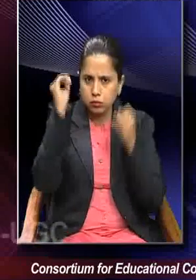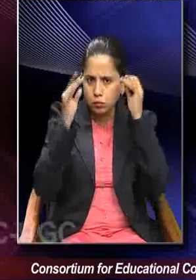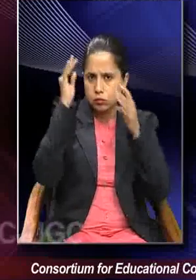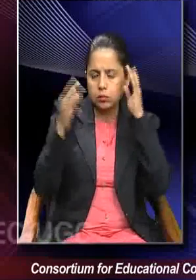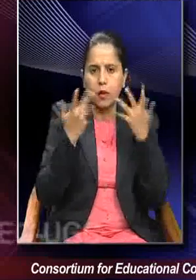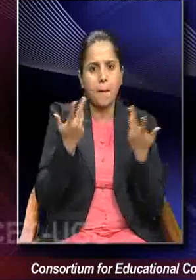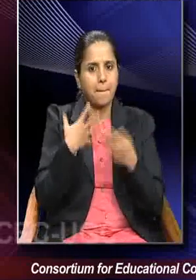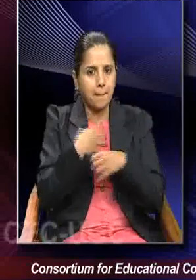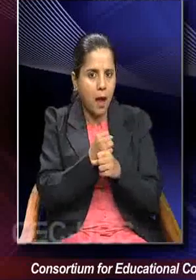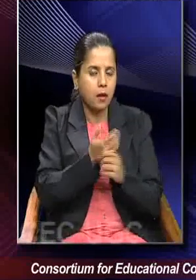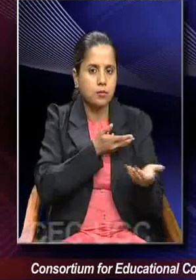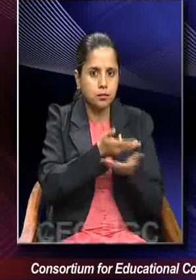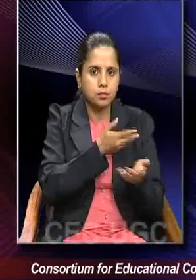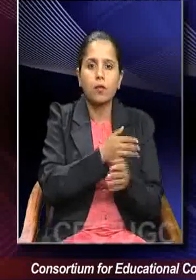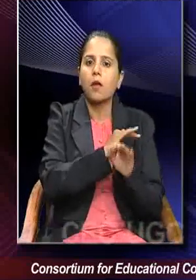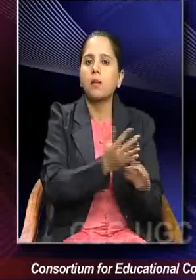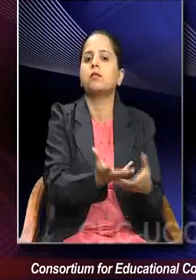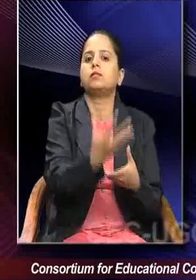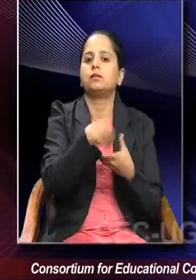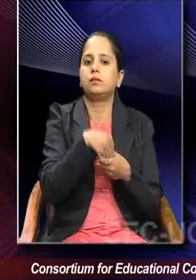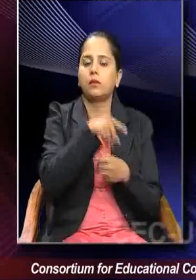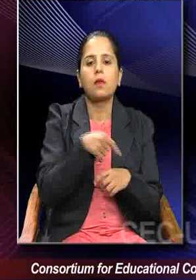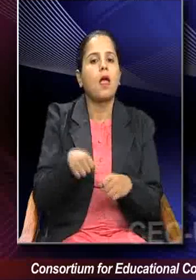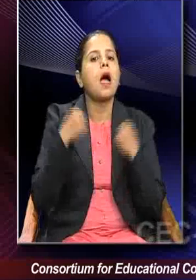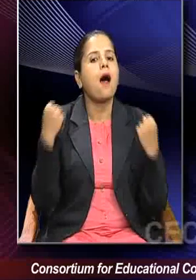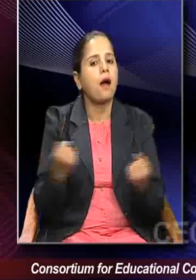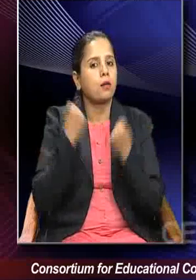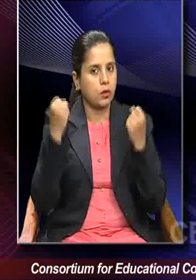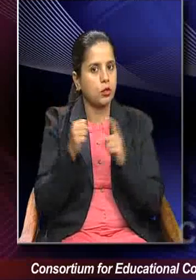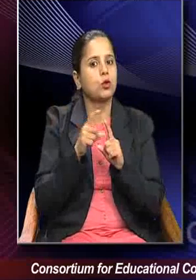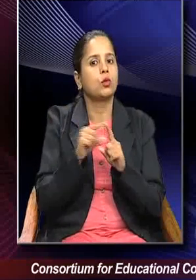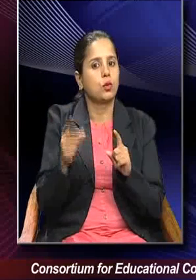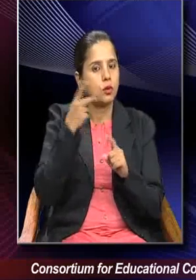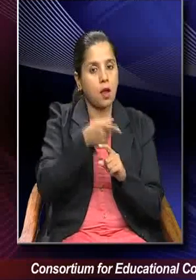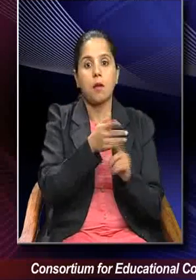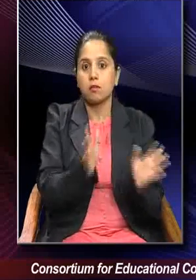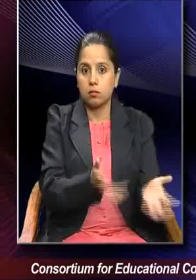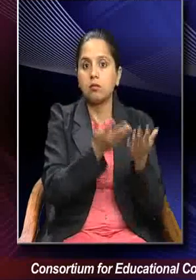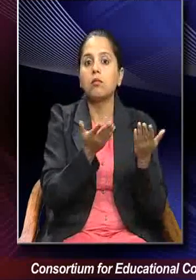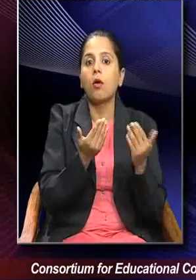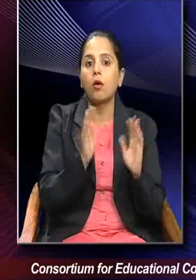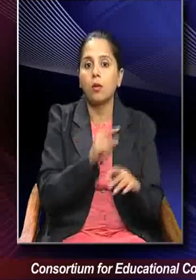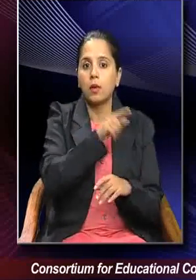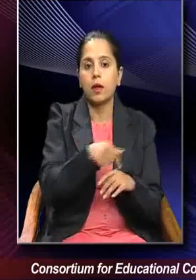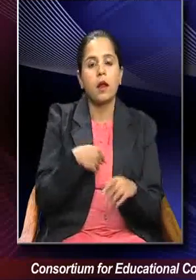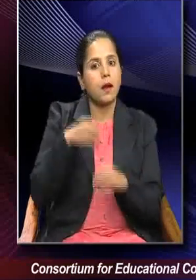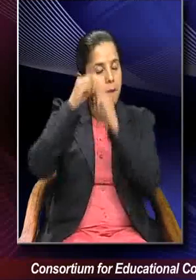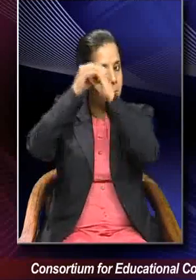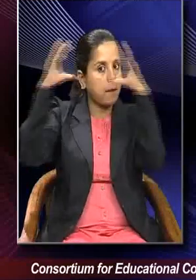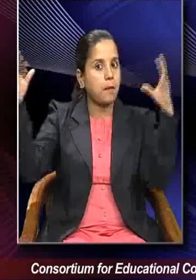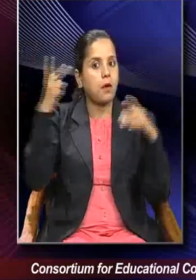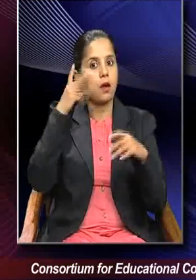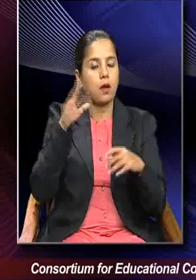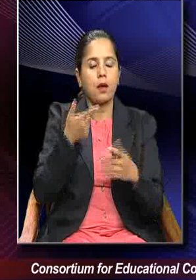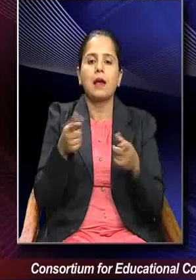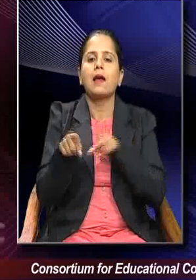outlets. Involve the kids in the activities that enable them to be imaginations